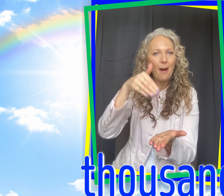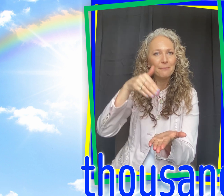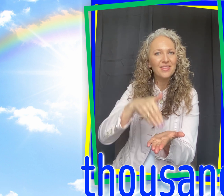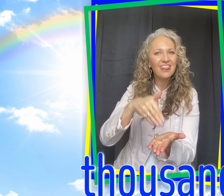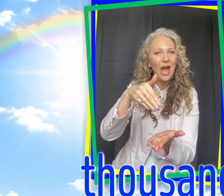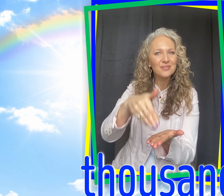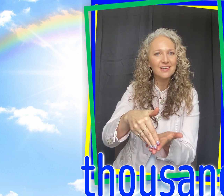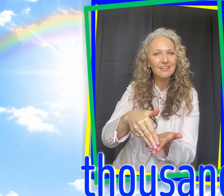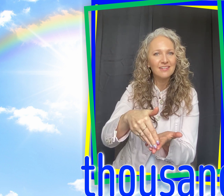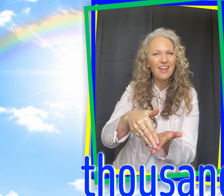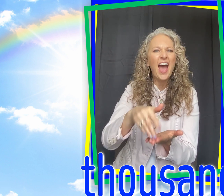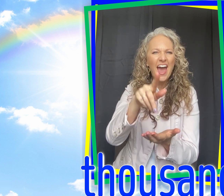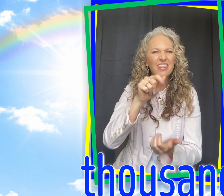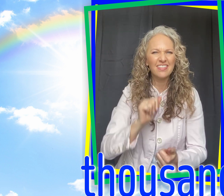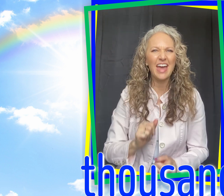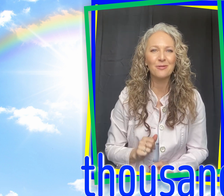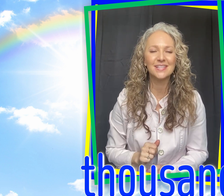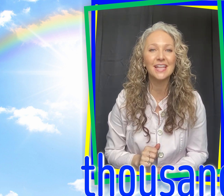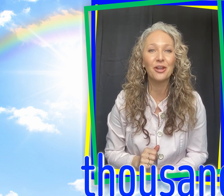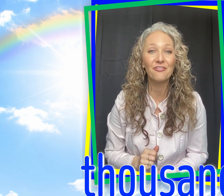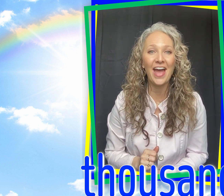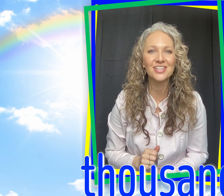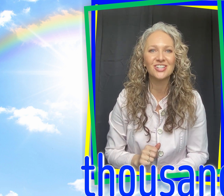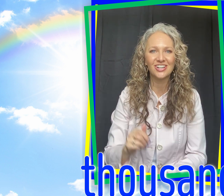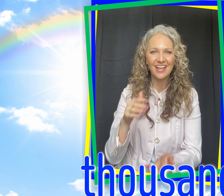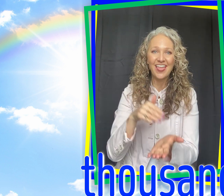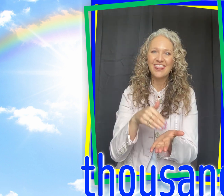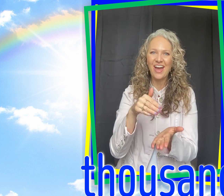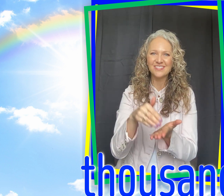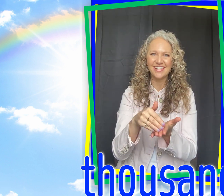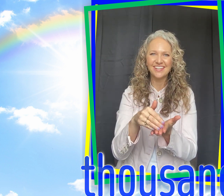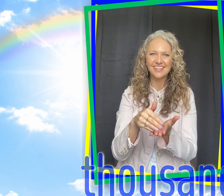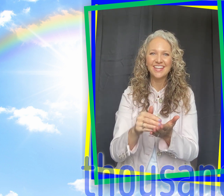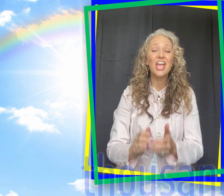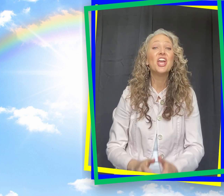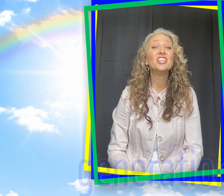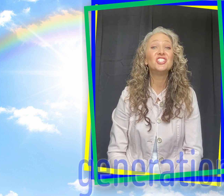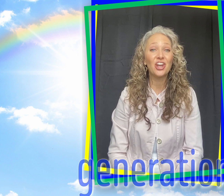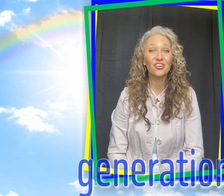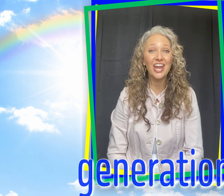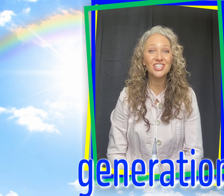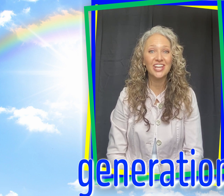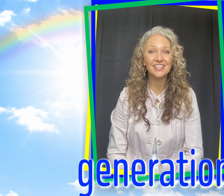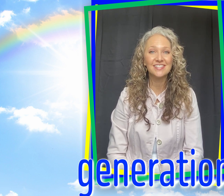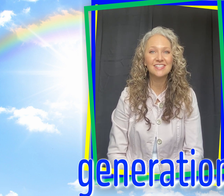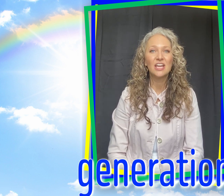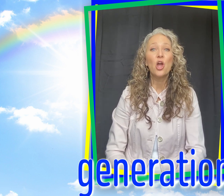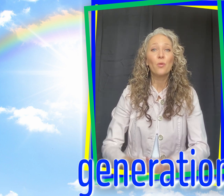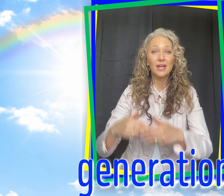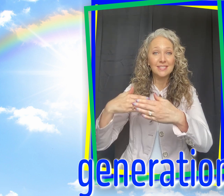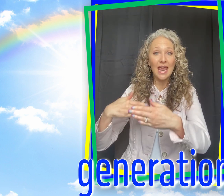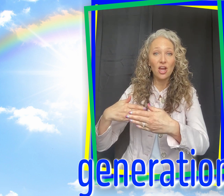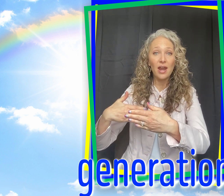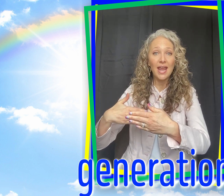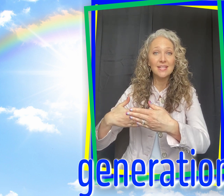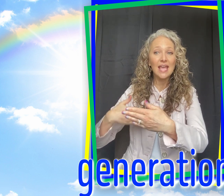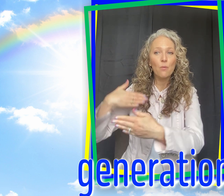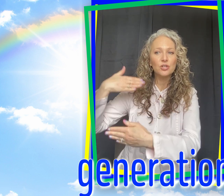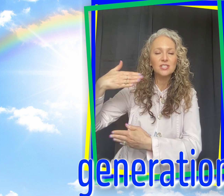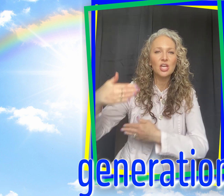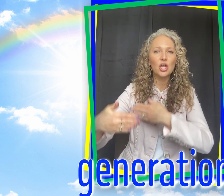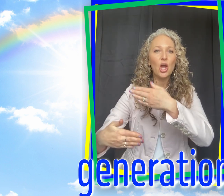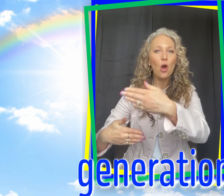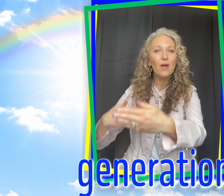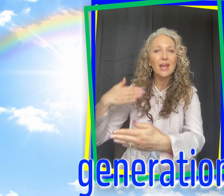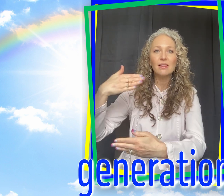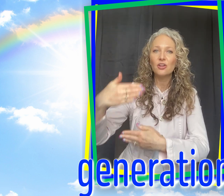on your palm. 1,000. I think that was a little faster. 1,000. Generations. We're going to take our hands and